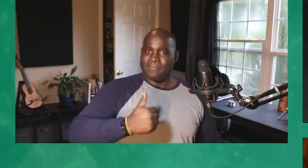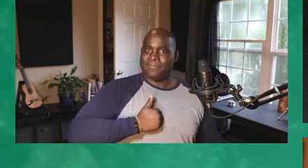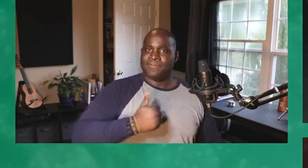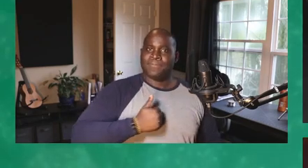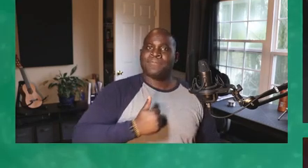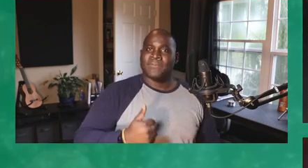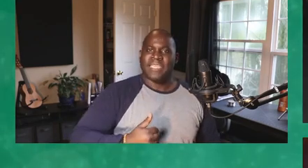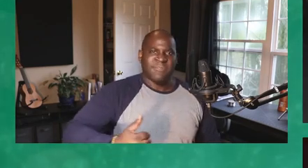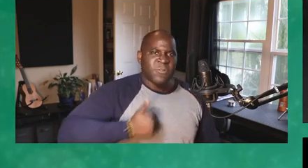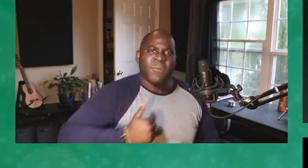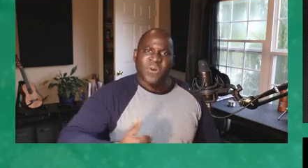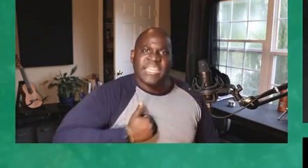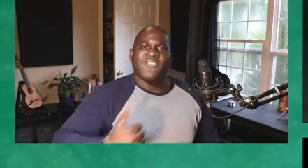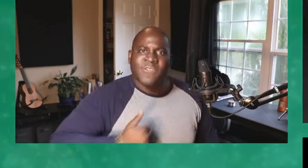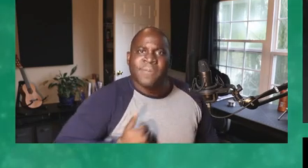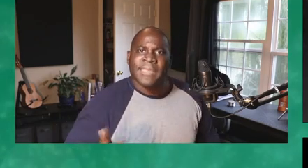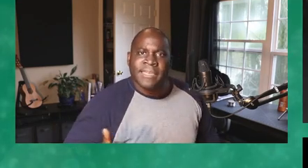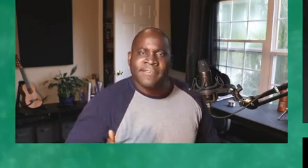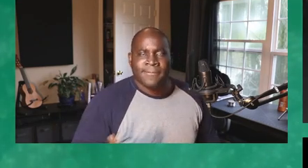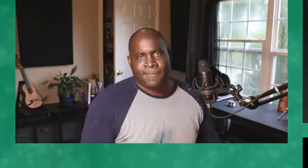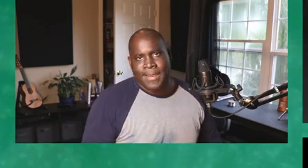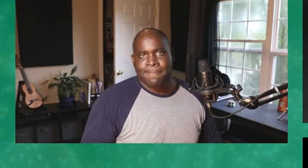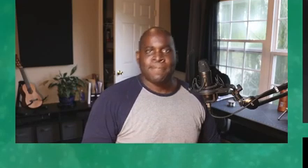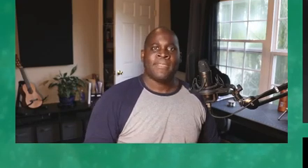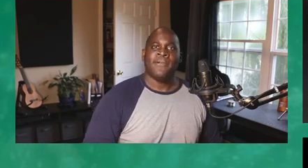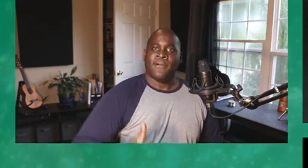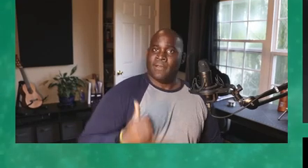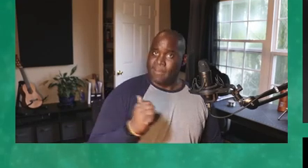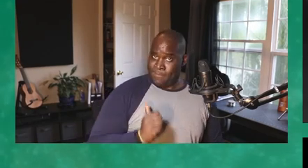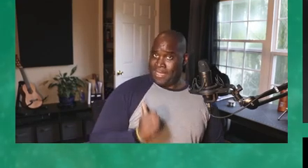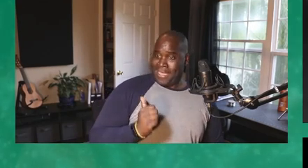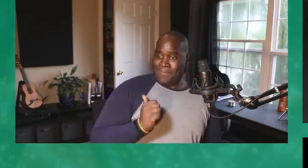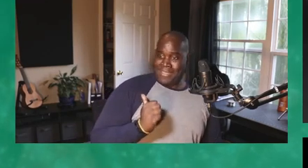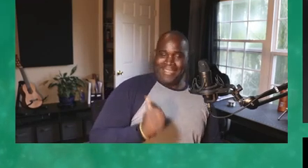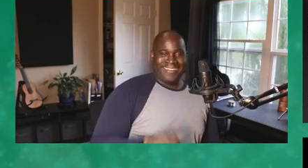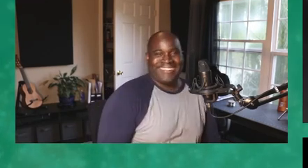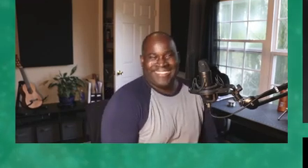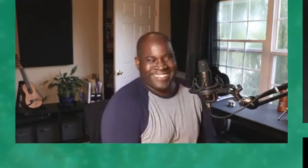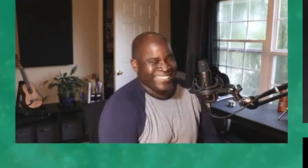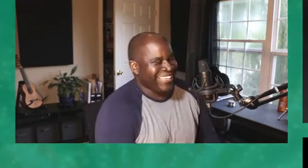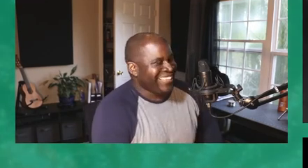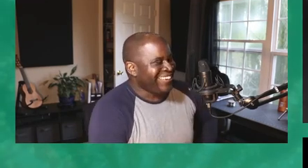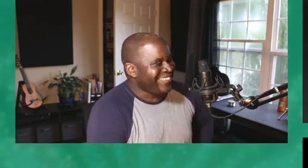this. The signal. The outpost more is secure. Danger something is. Right. Behind me!